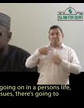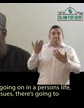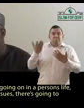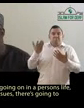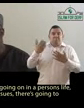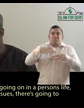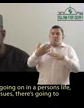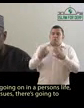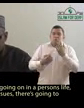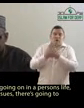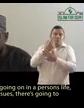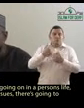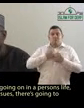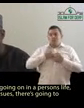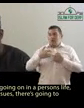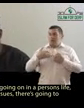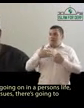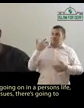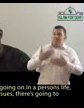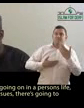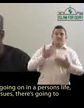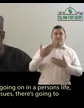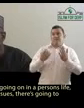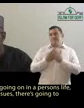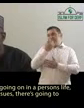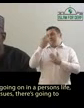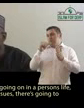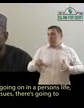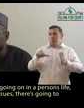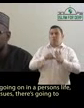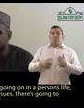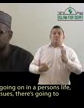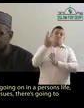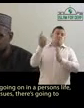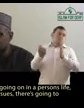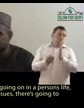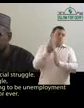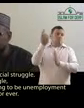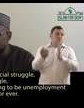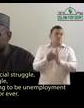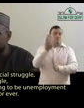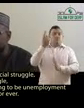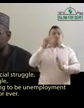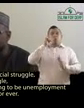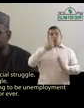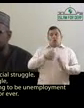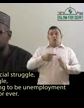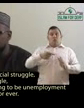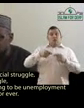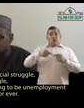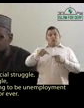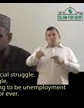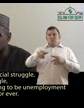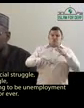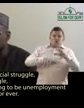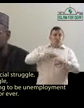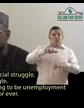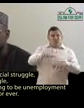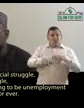matter what's going on in a person's life, when he has problems and issues, there's going to be a period of